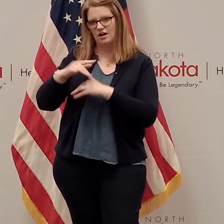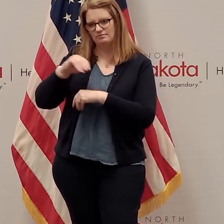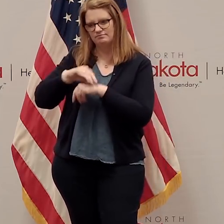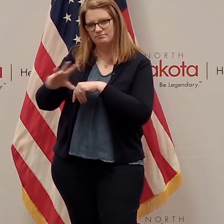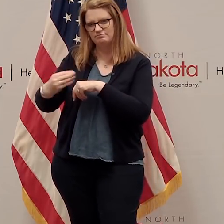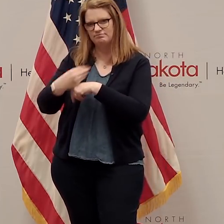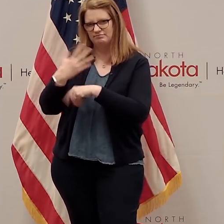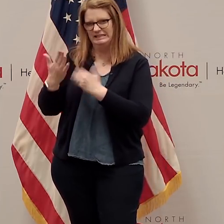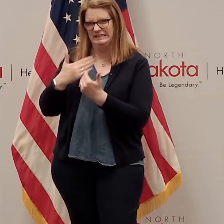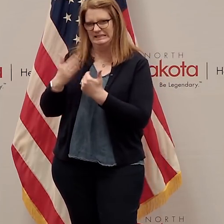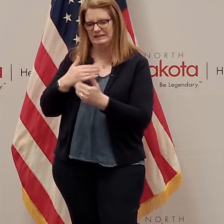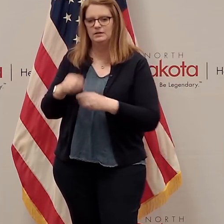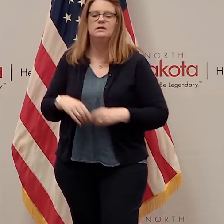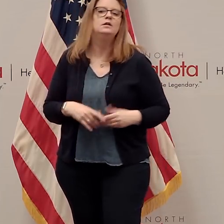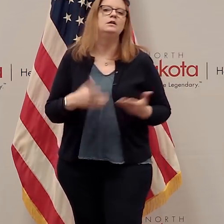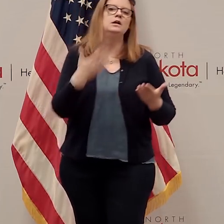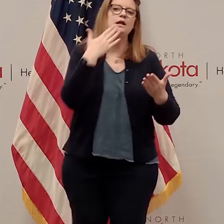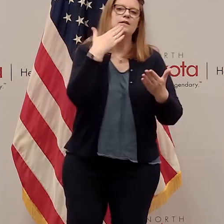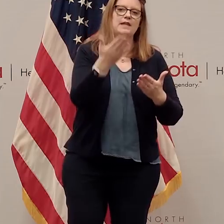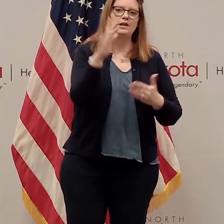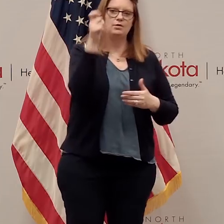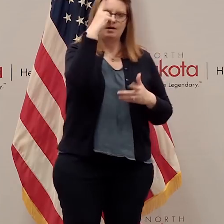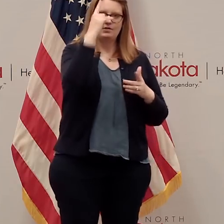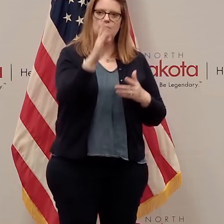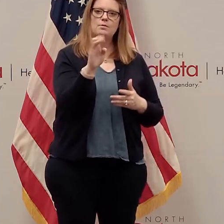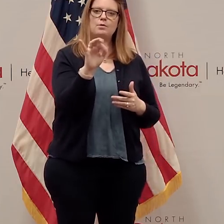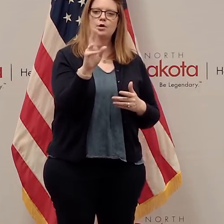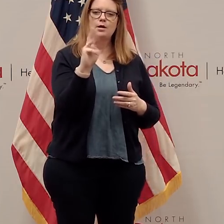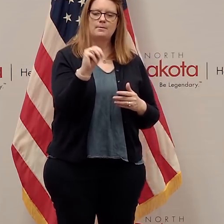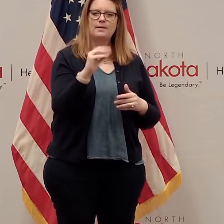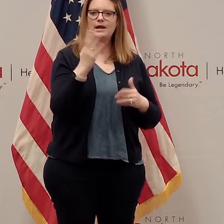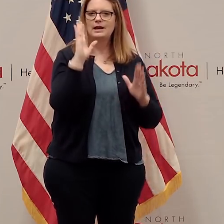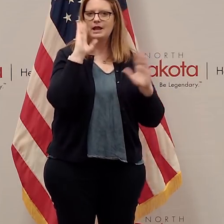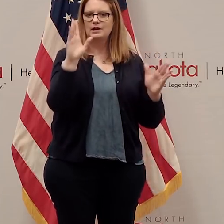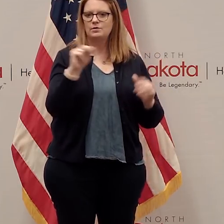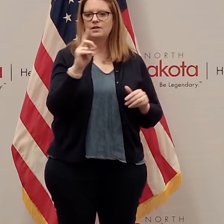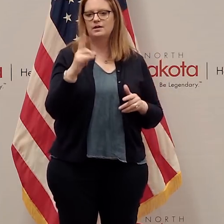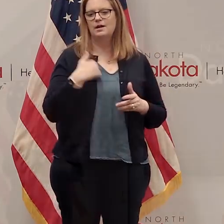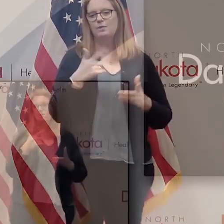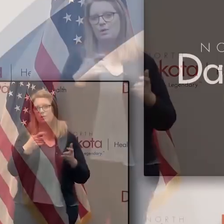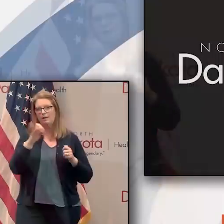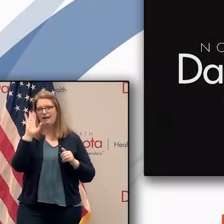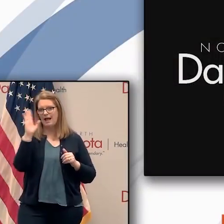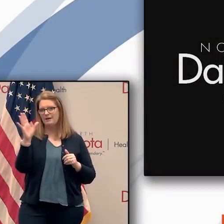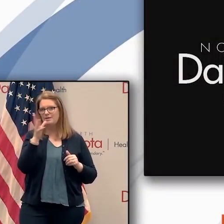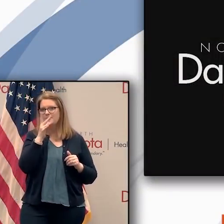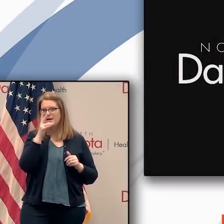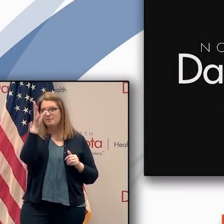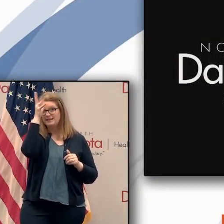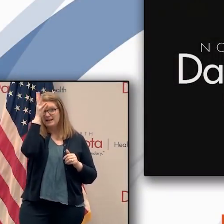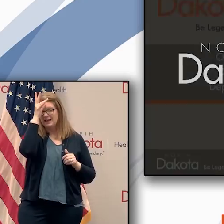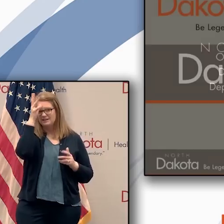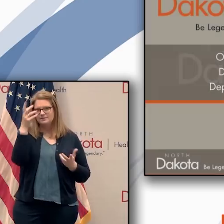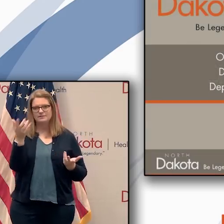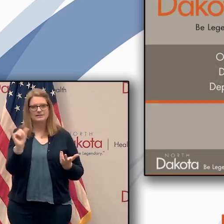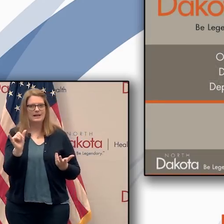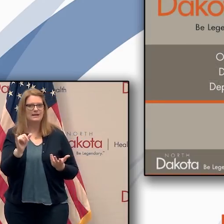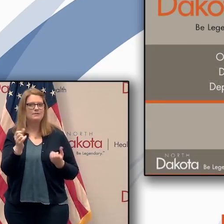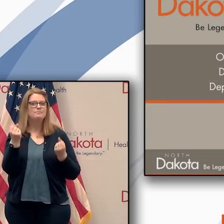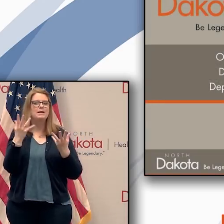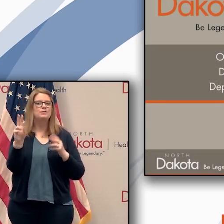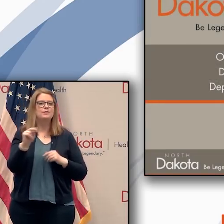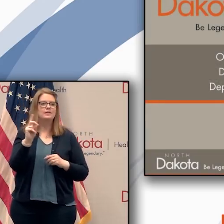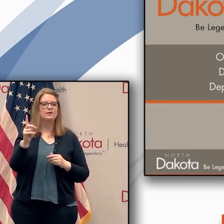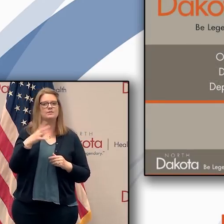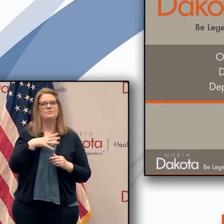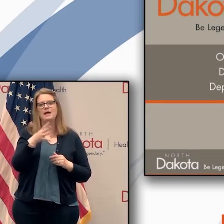Thank you, Governor Burgum, and good afternoon, North Dakota. I want to say a quick hi to my mom and dad. Like many North Dakotans, my mom and dad tune